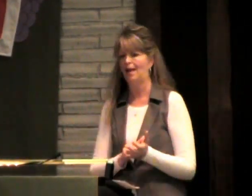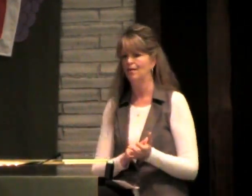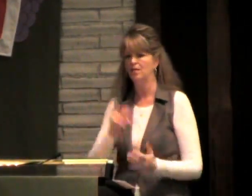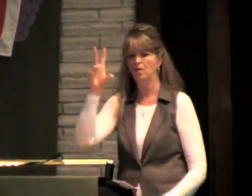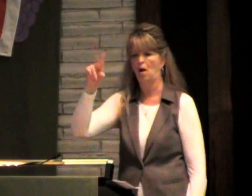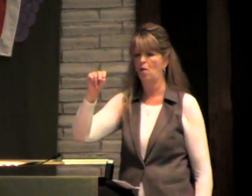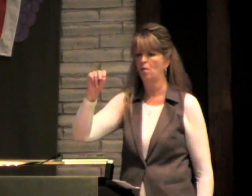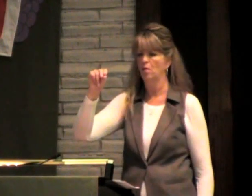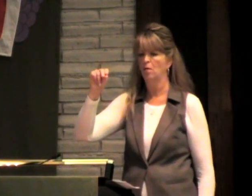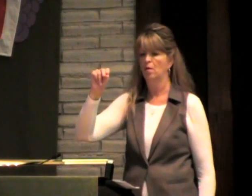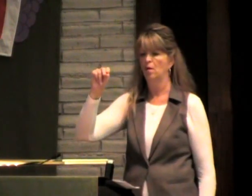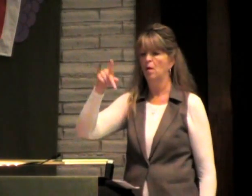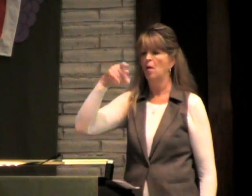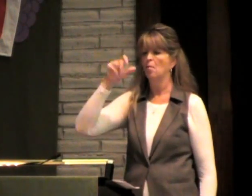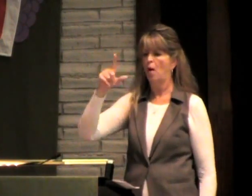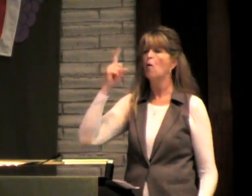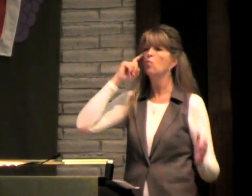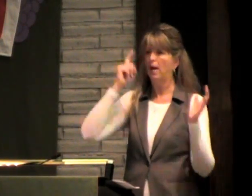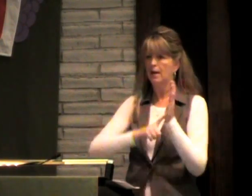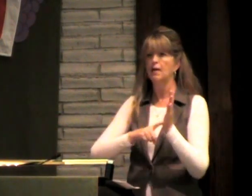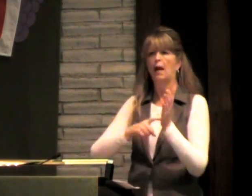that. No. Instead,